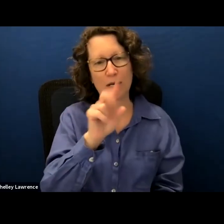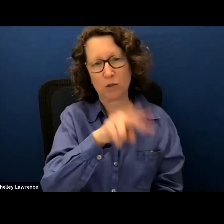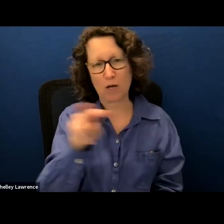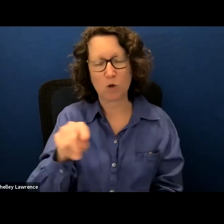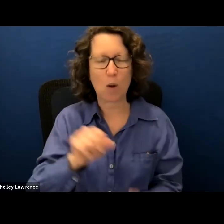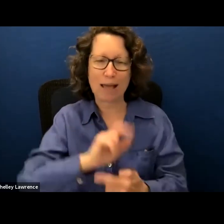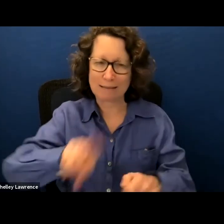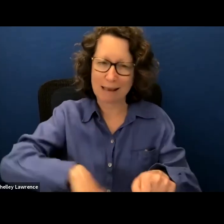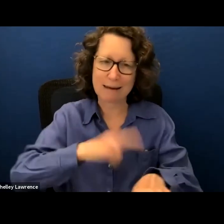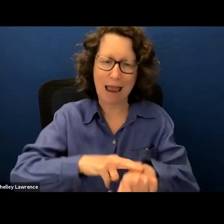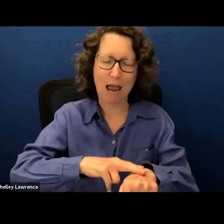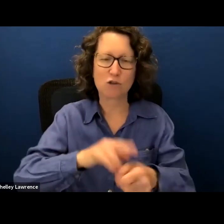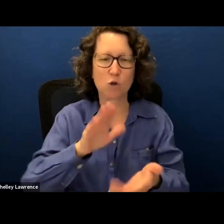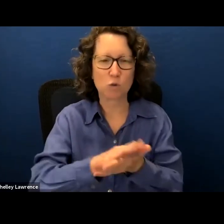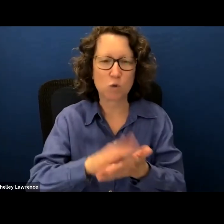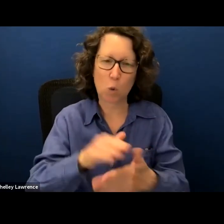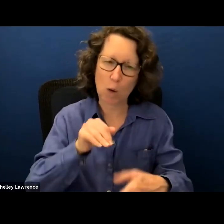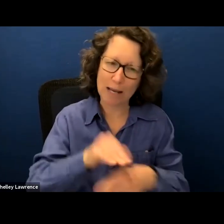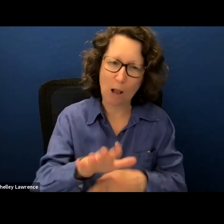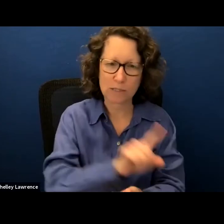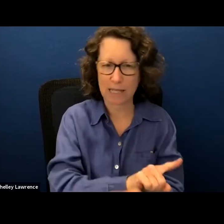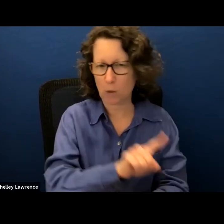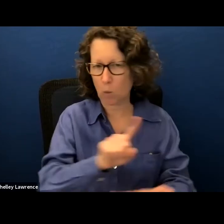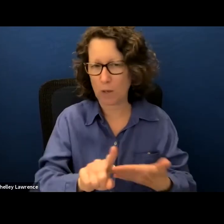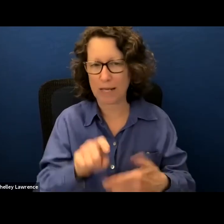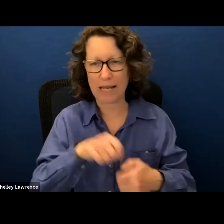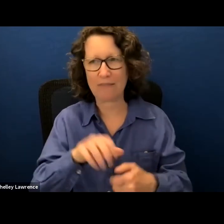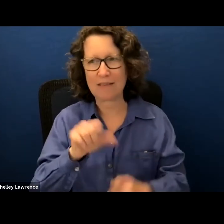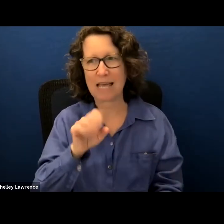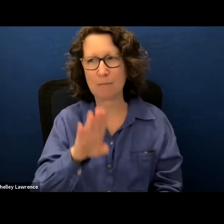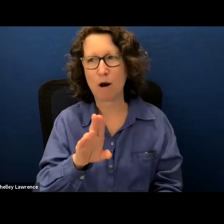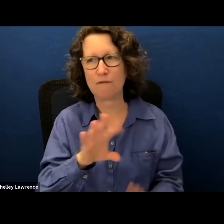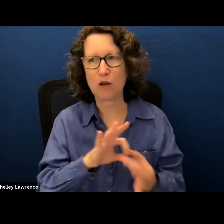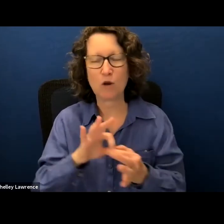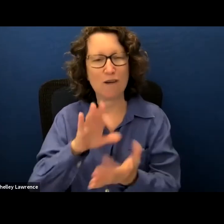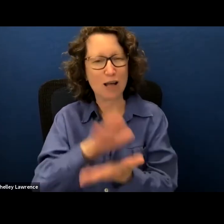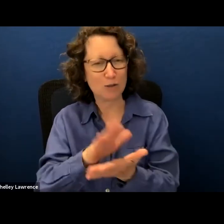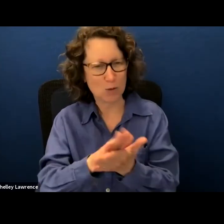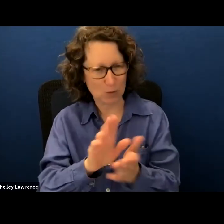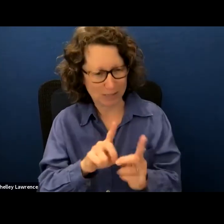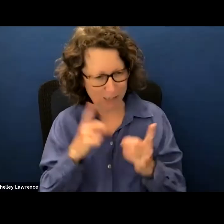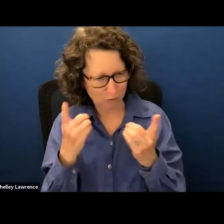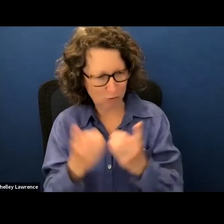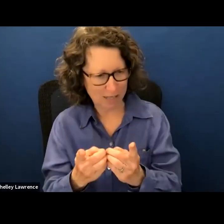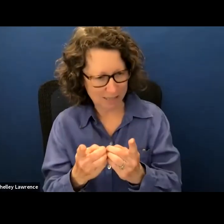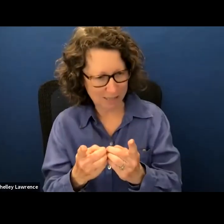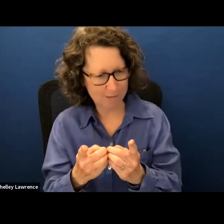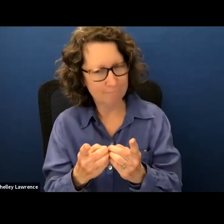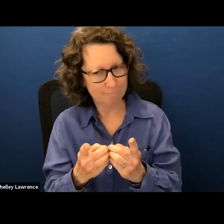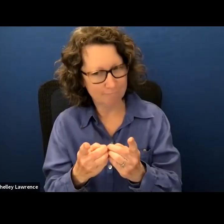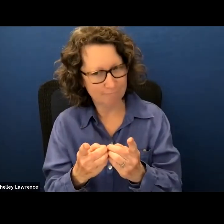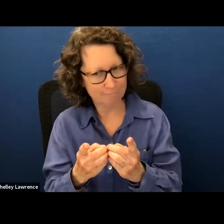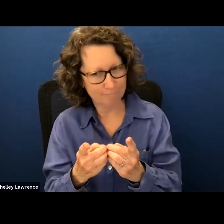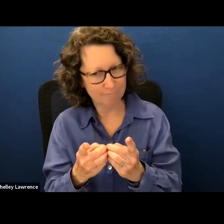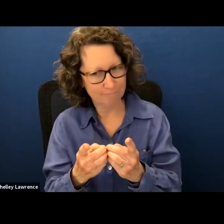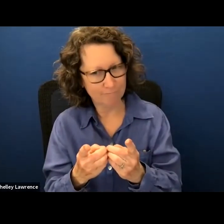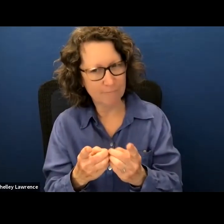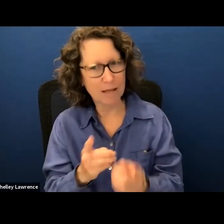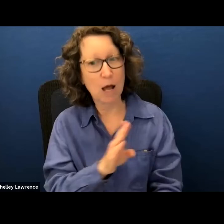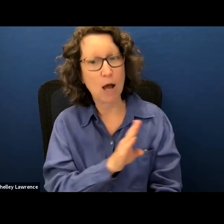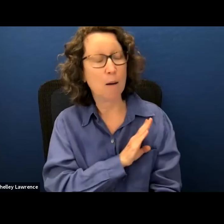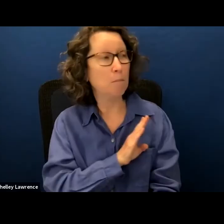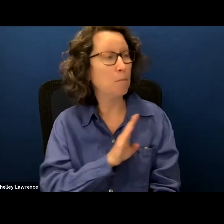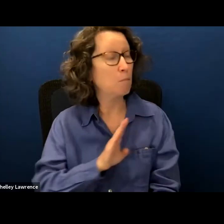as National School Counseling Week in the Santa Barbara Unified School District. And board,